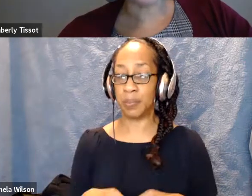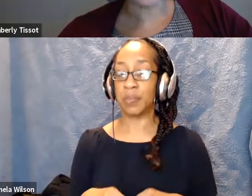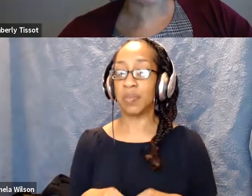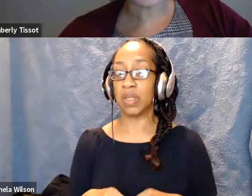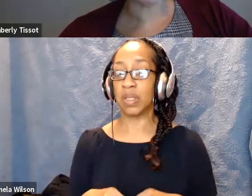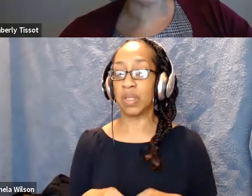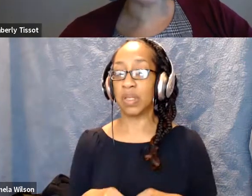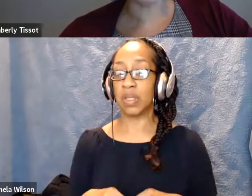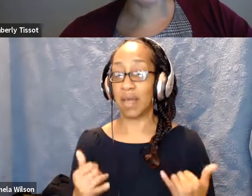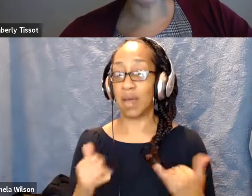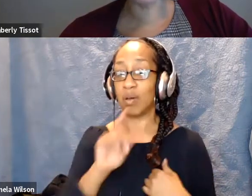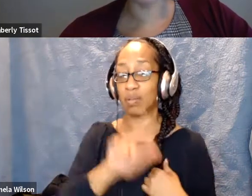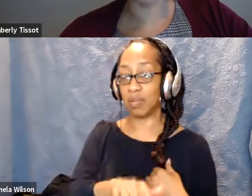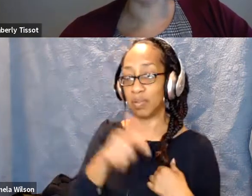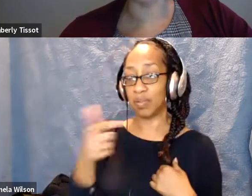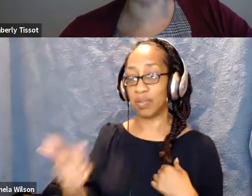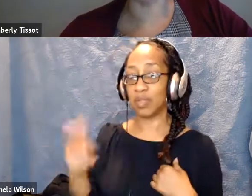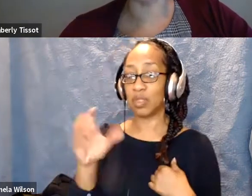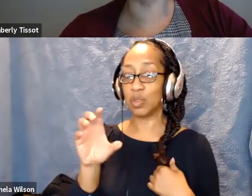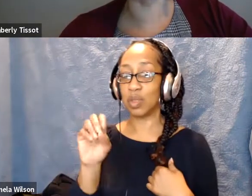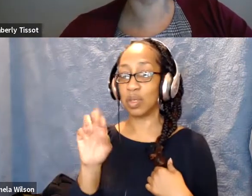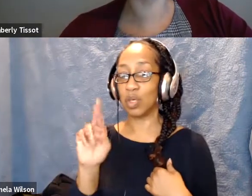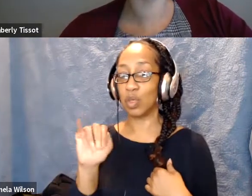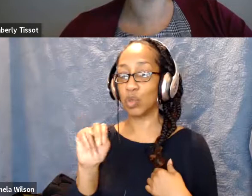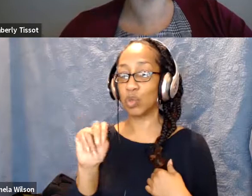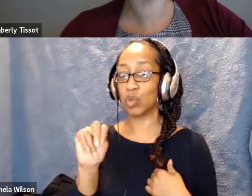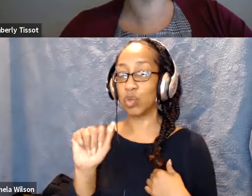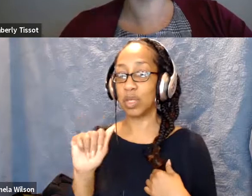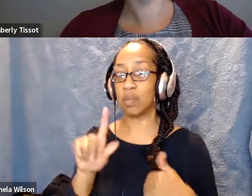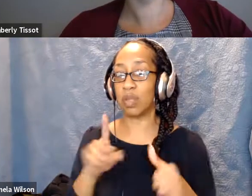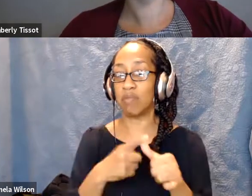going to go ahead and pass it to Karina, who will be the first speaker.